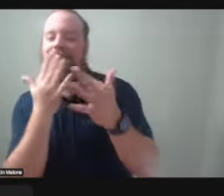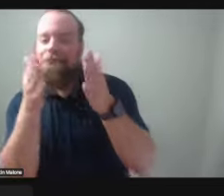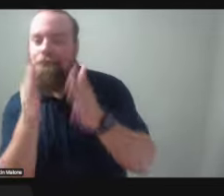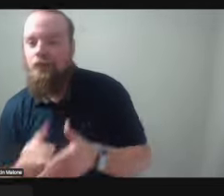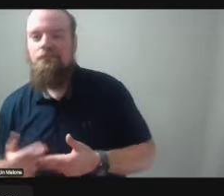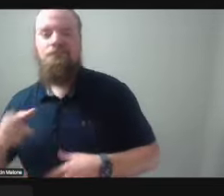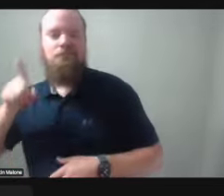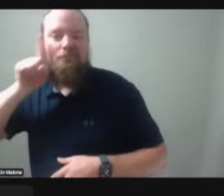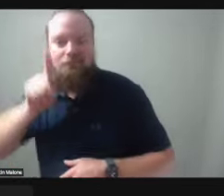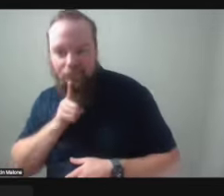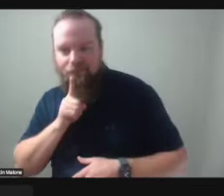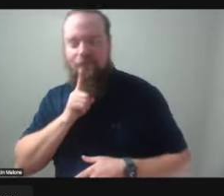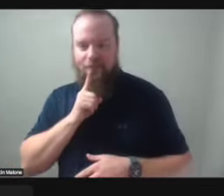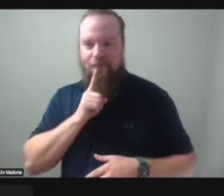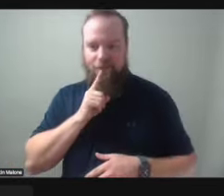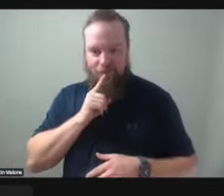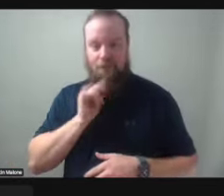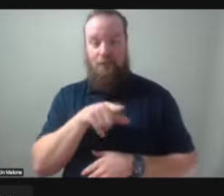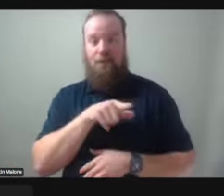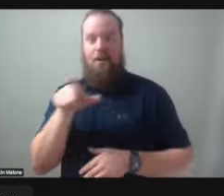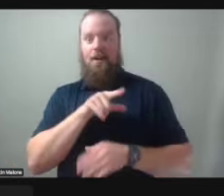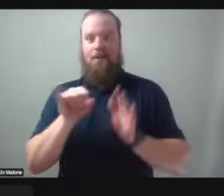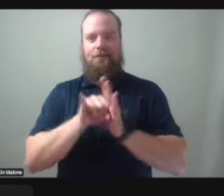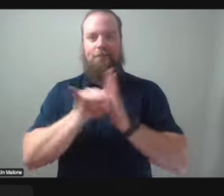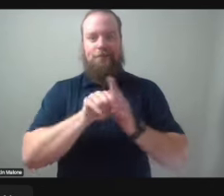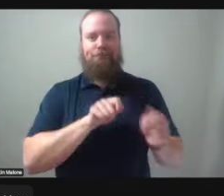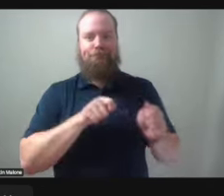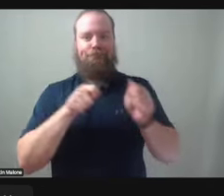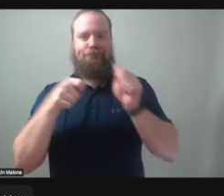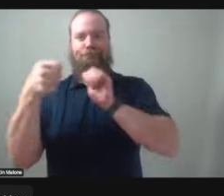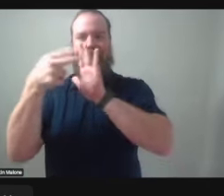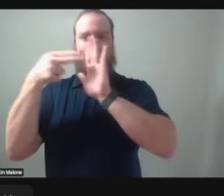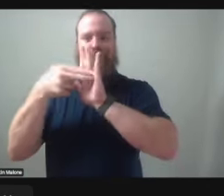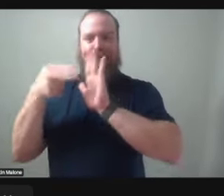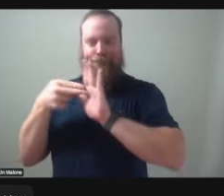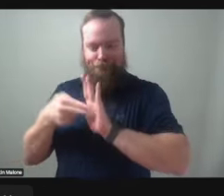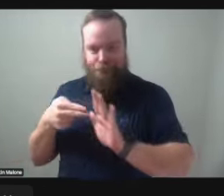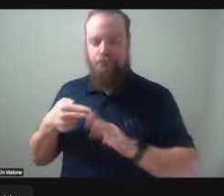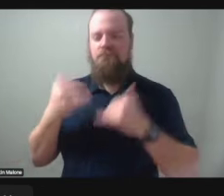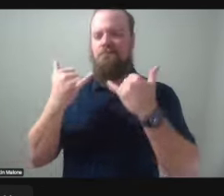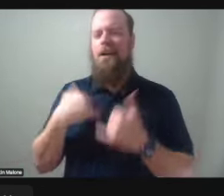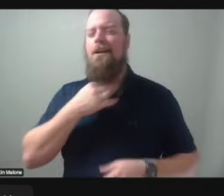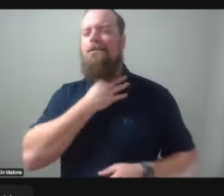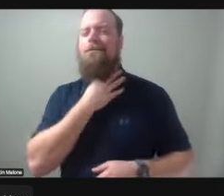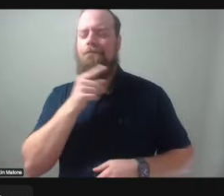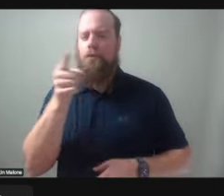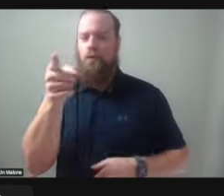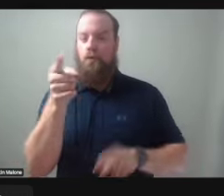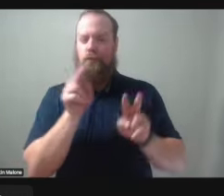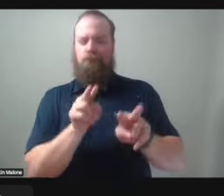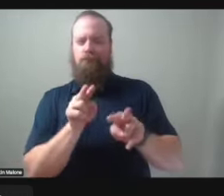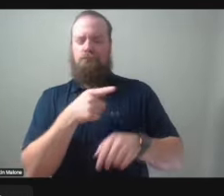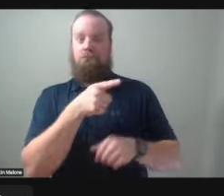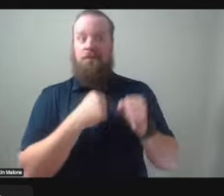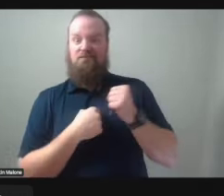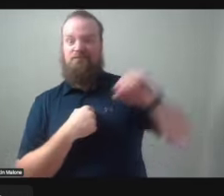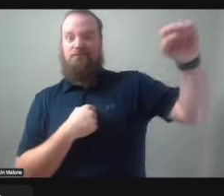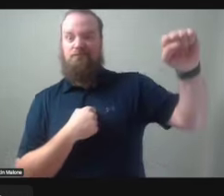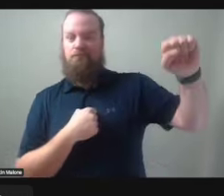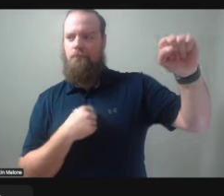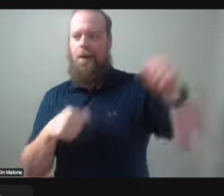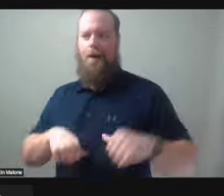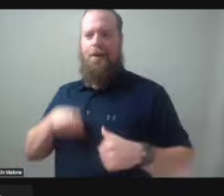that relate to deaf identity and what it looks like today. And we can see that evolution of those labels.